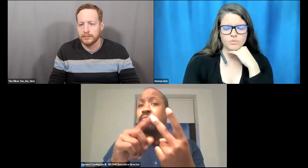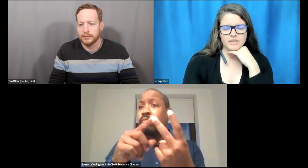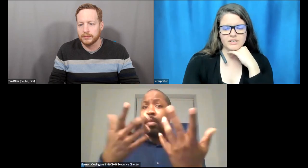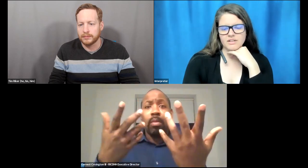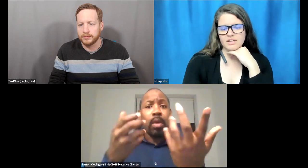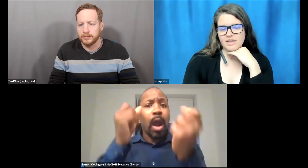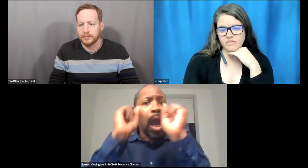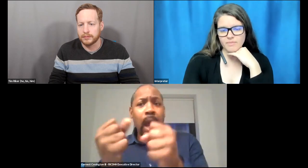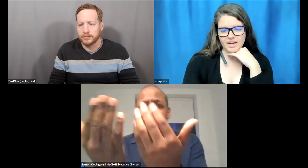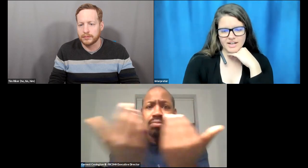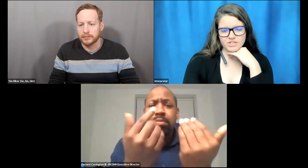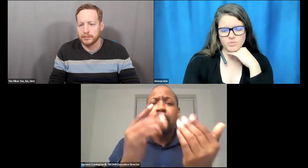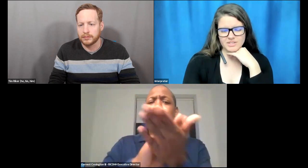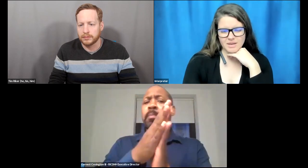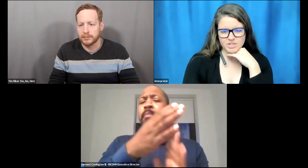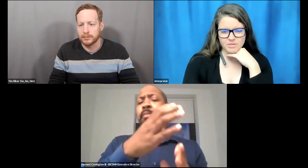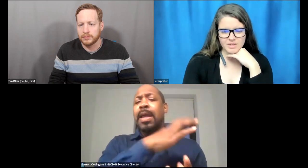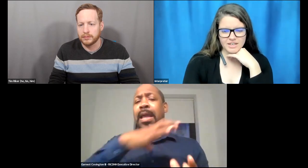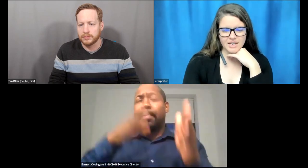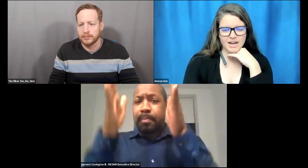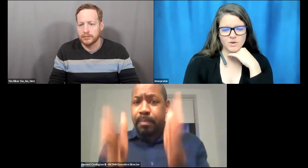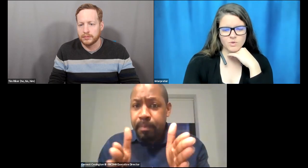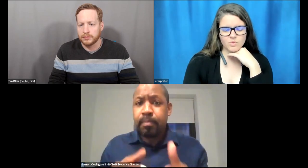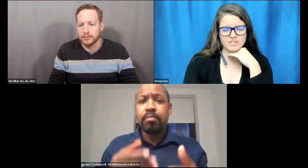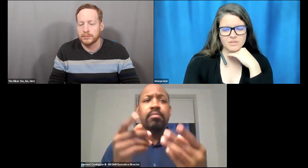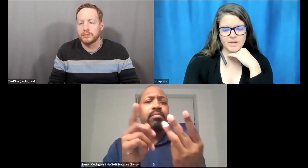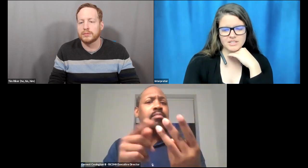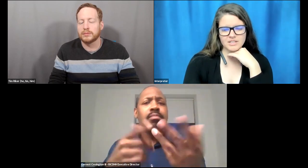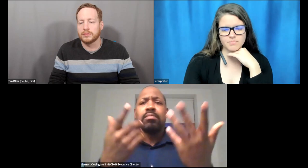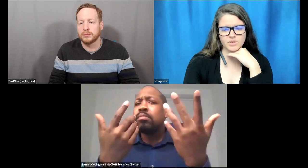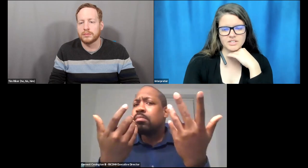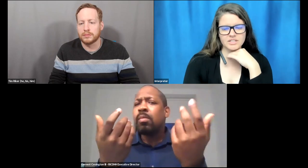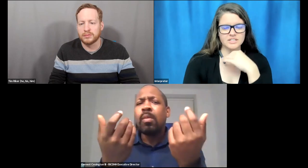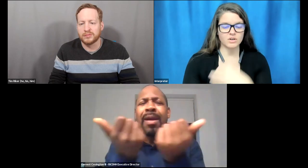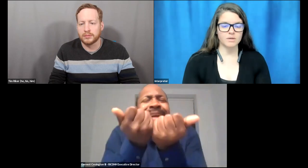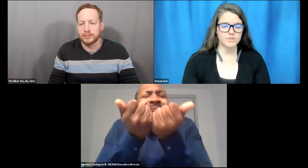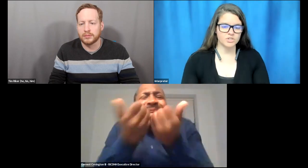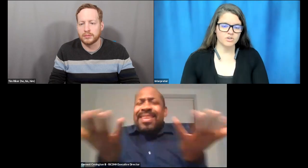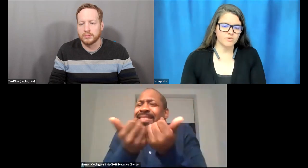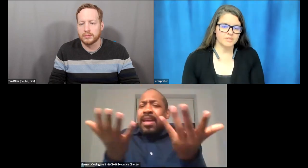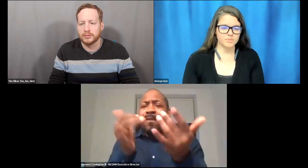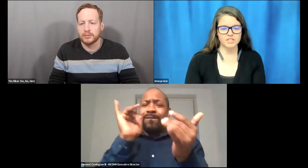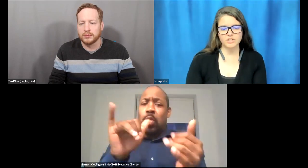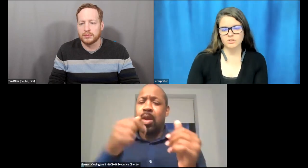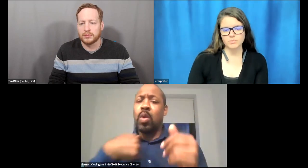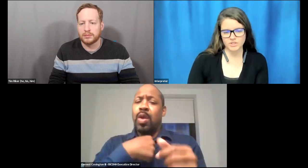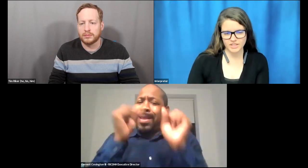we, and then from there ask, should we establish a committee? How, what is the best person? Is there a commissioner from this particular community,